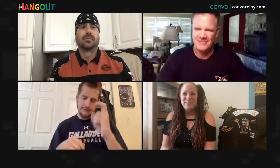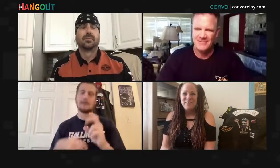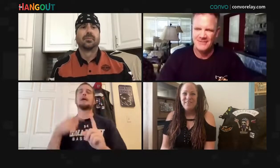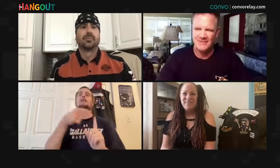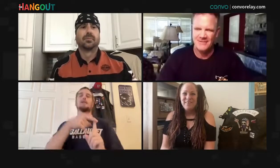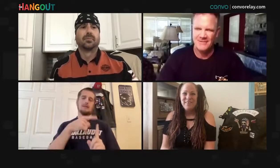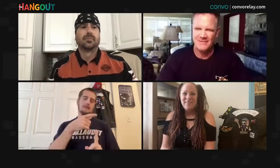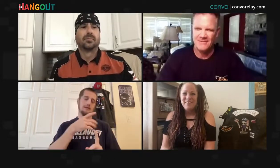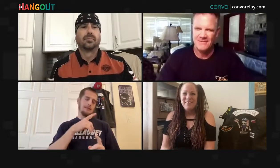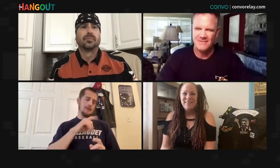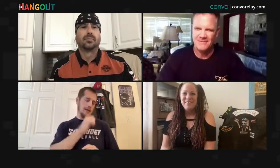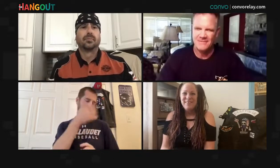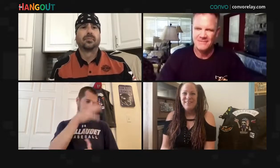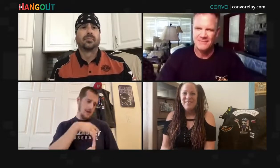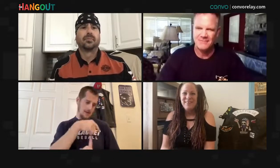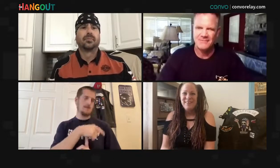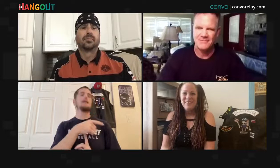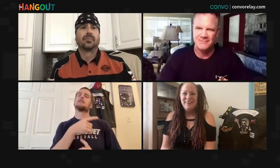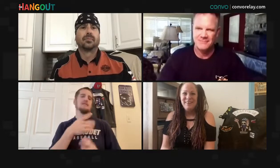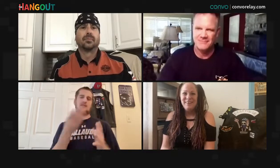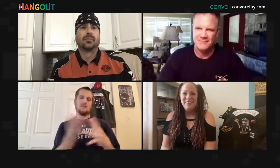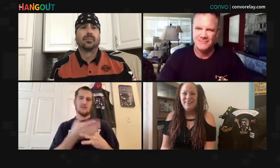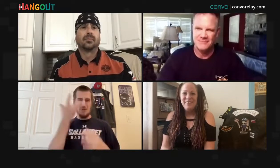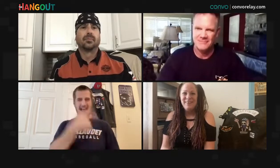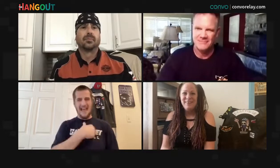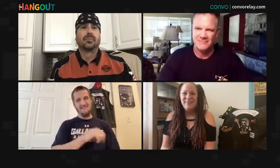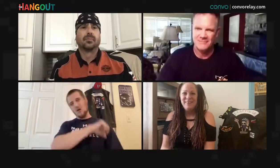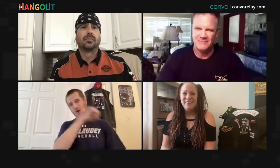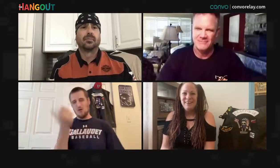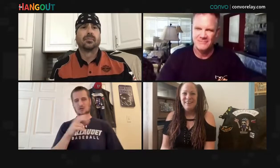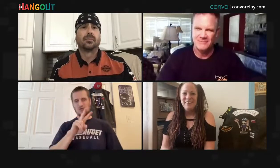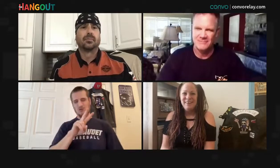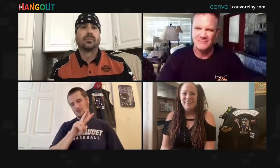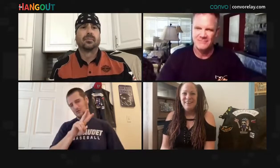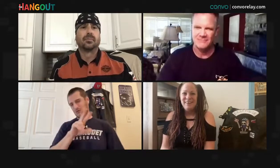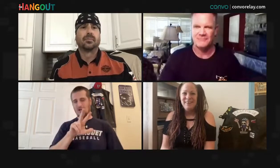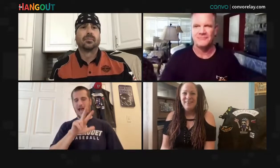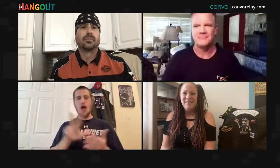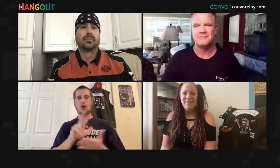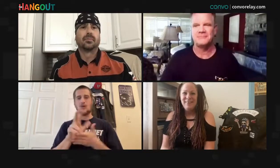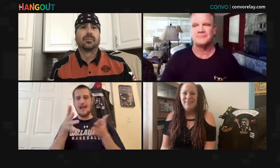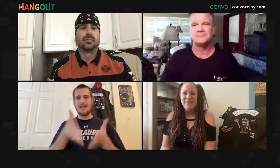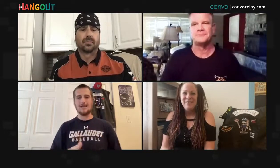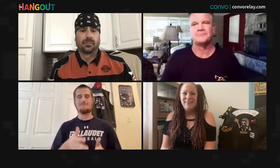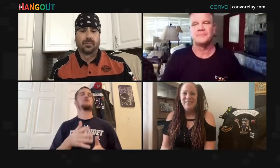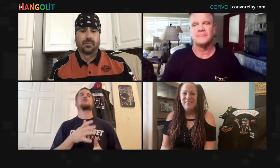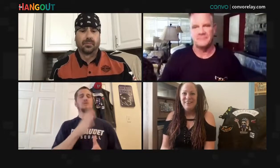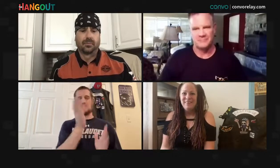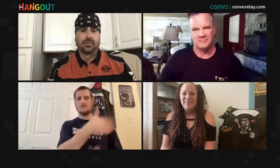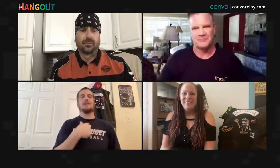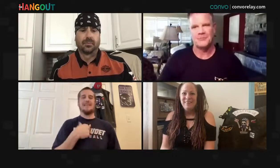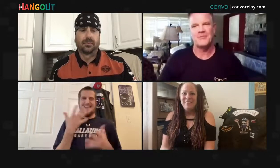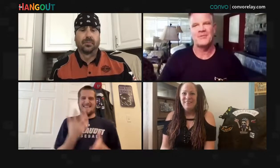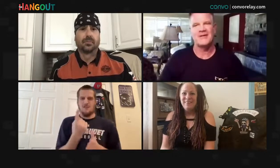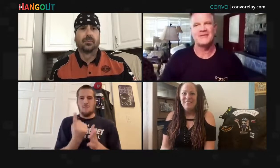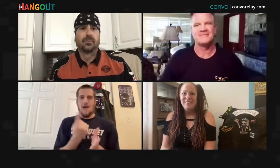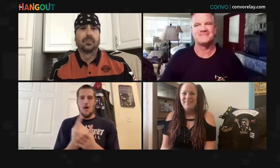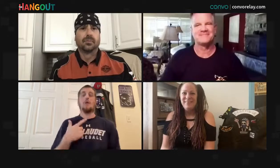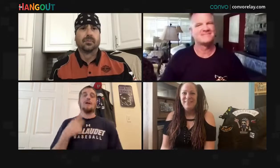I-40, and we continued on our trek. And this other guy that was in the group wanted a break because he had another 2-3 hours left. So